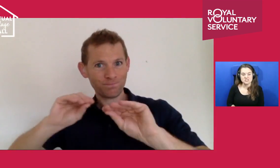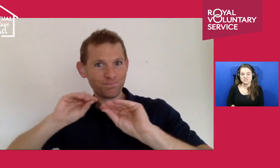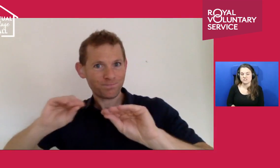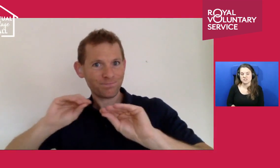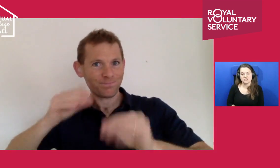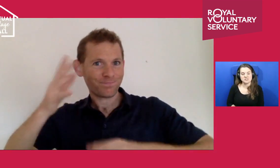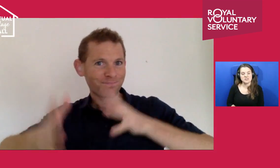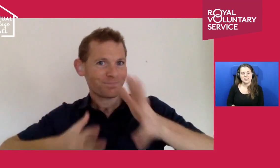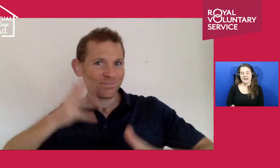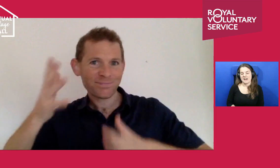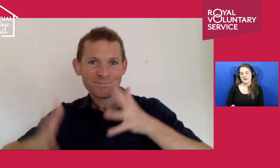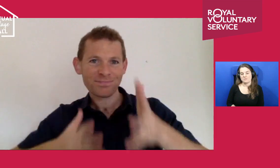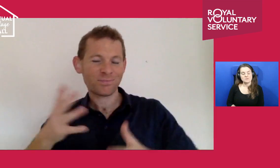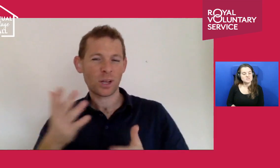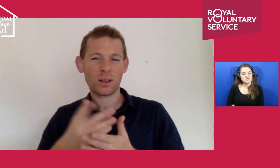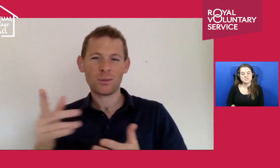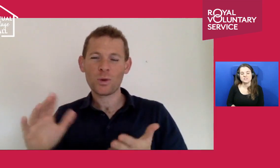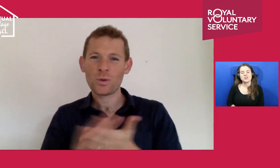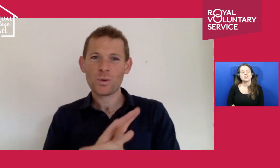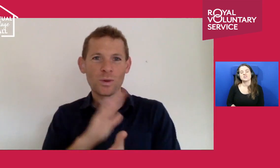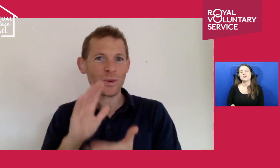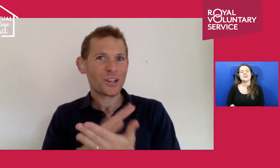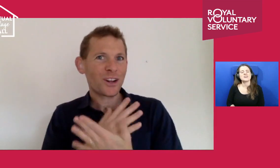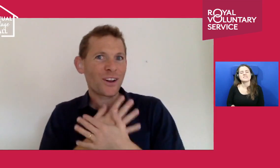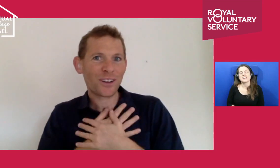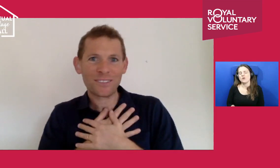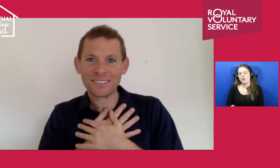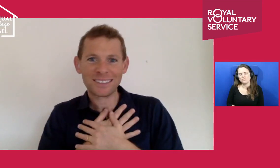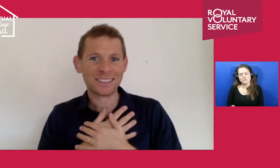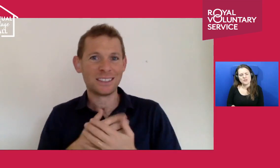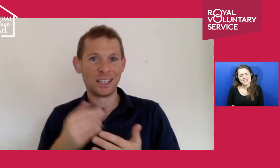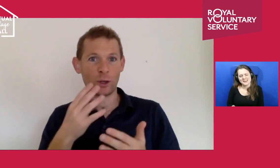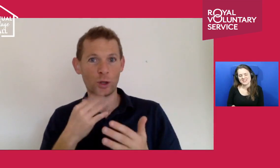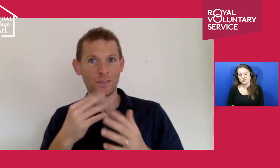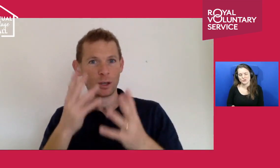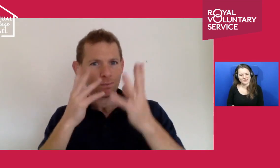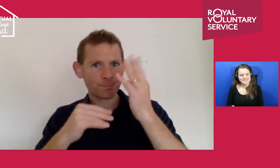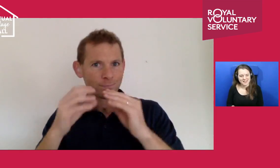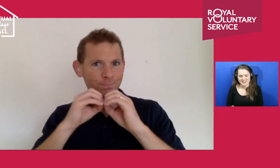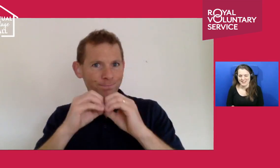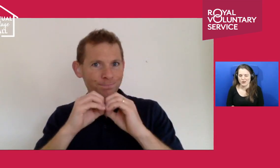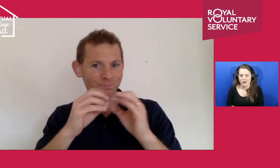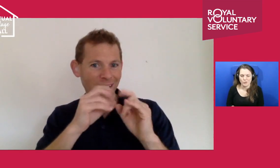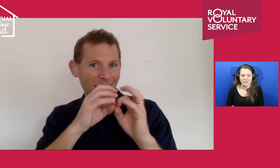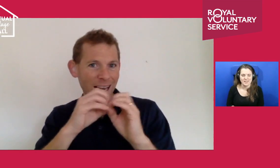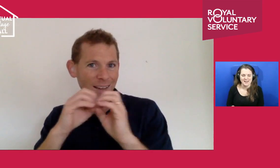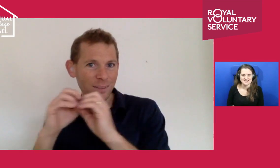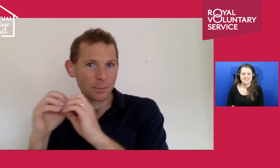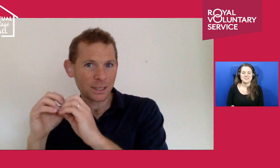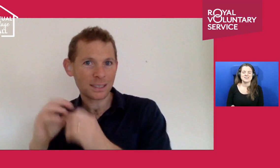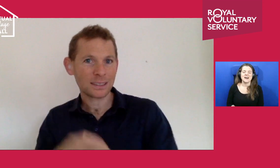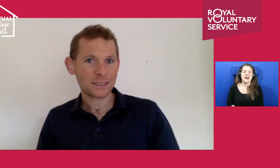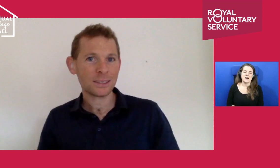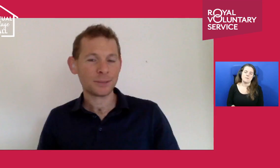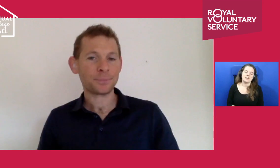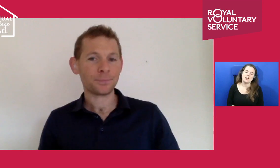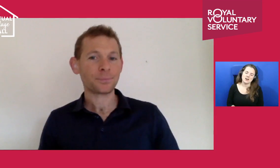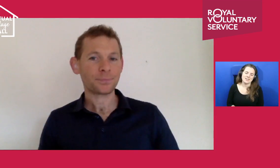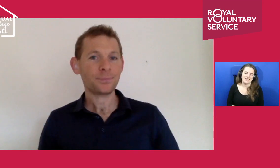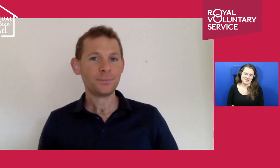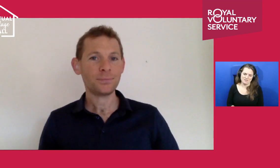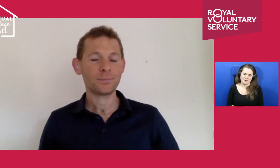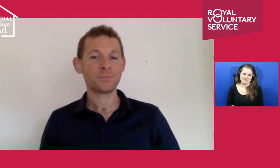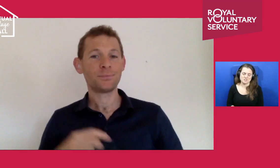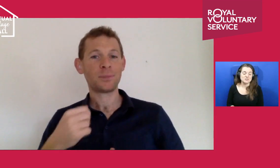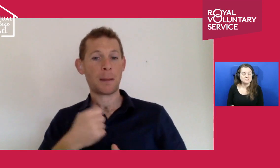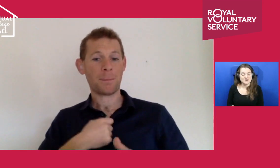preschool children, primary school. You know, they all really enjoy signing along with that and learning